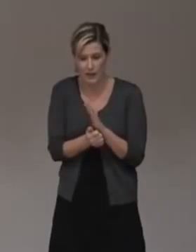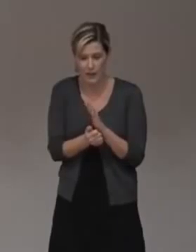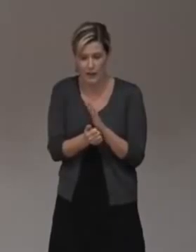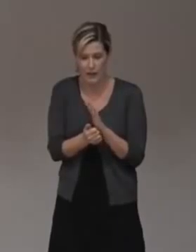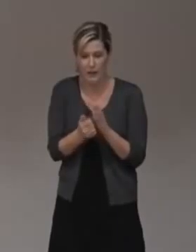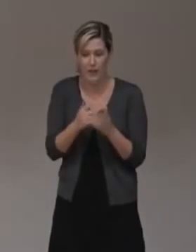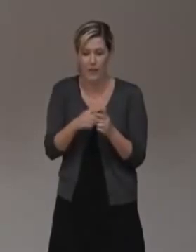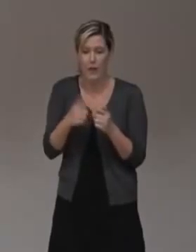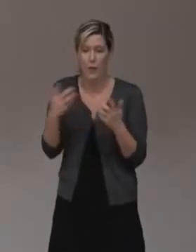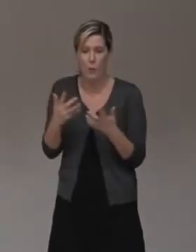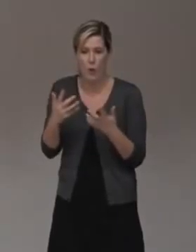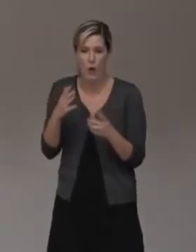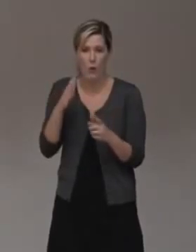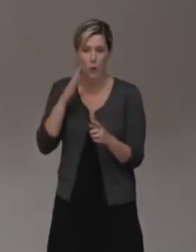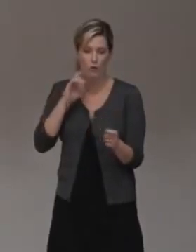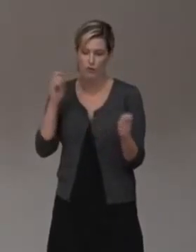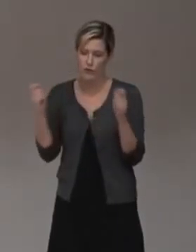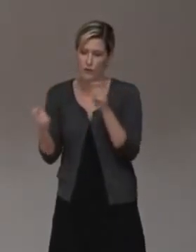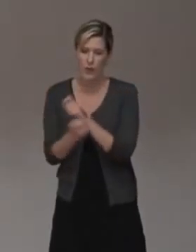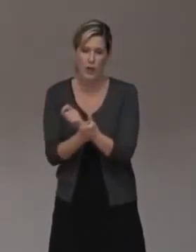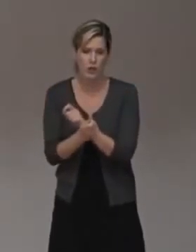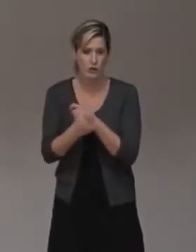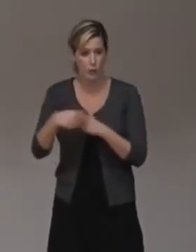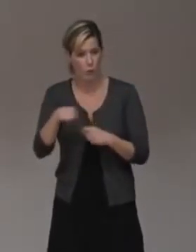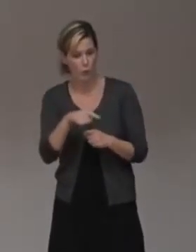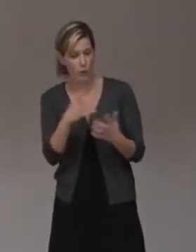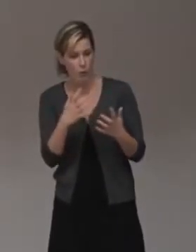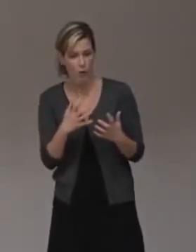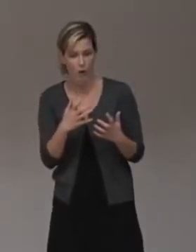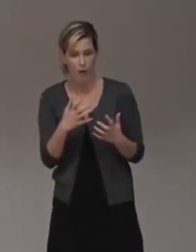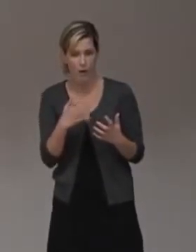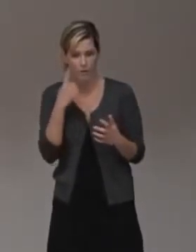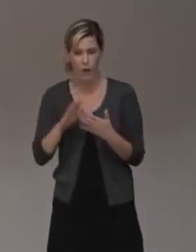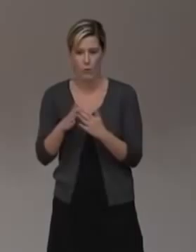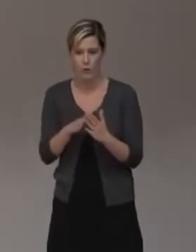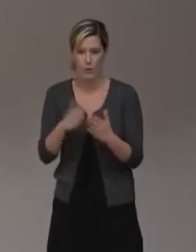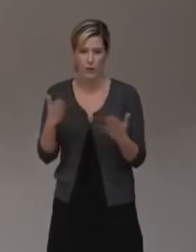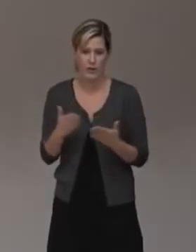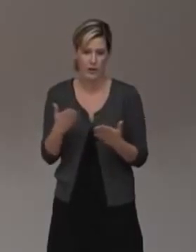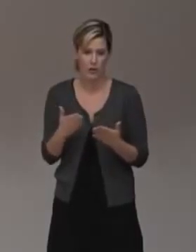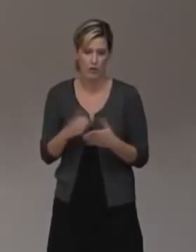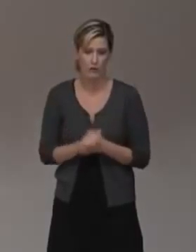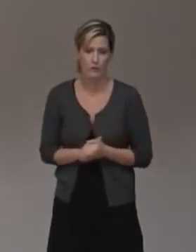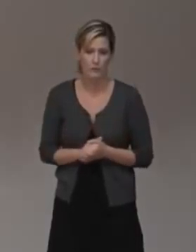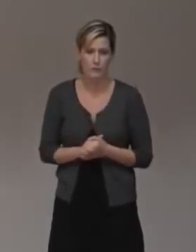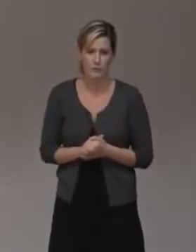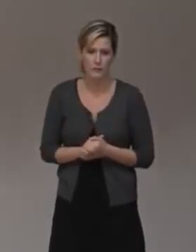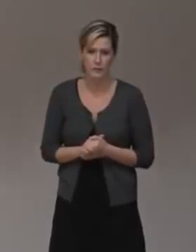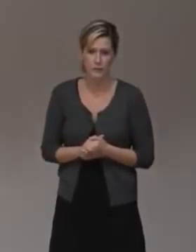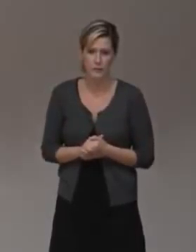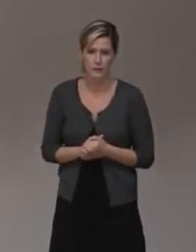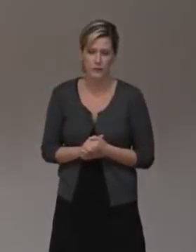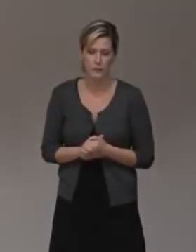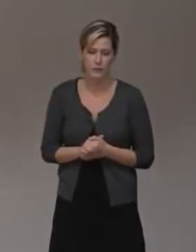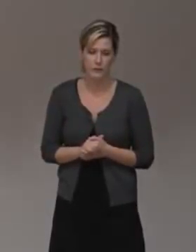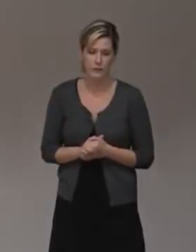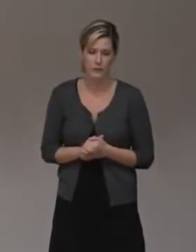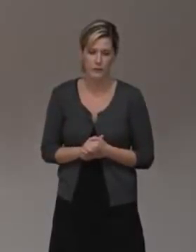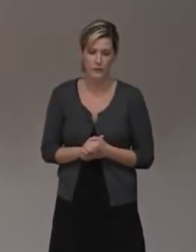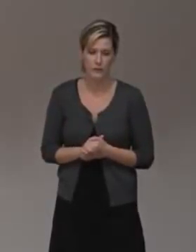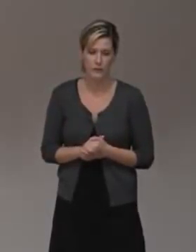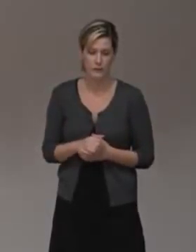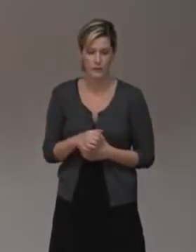the transformation that I think all of us are looking for our community on campus and our society more broadly. So on behalf of the